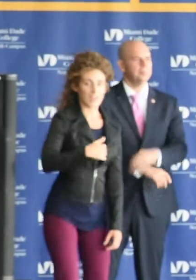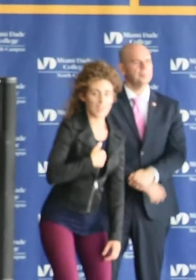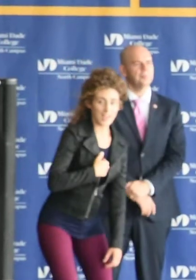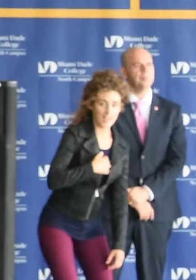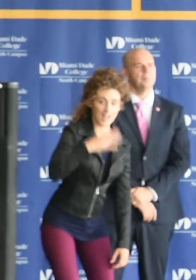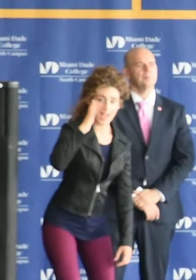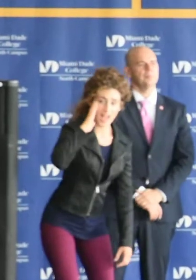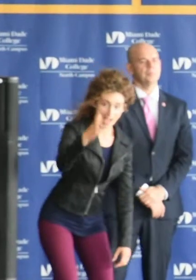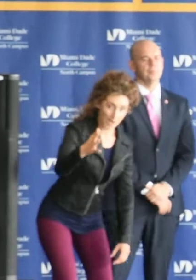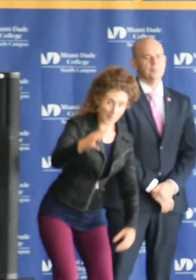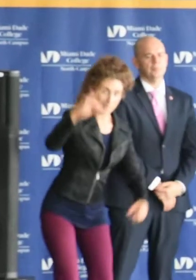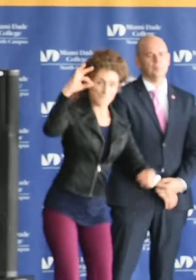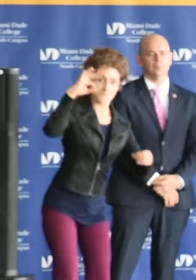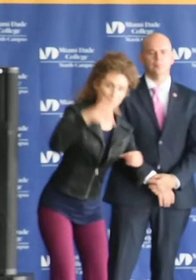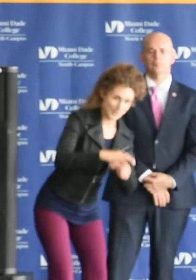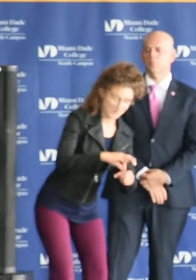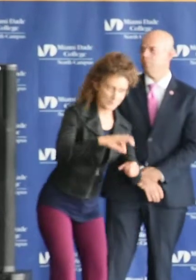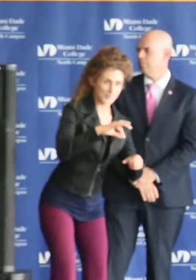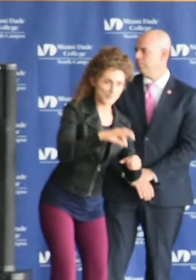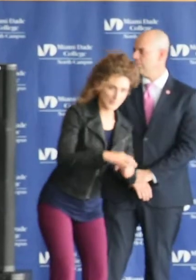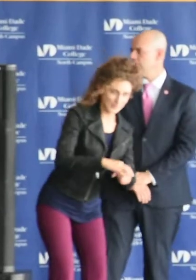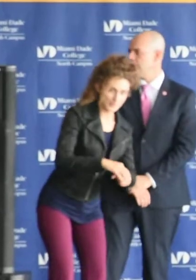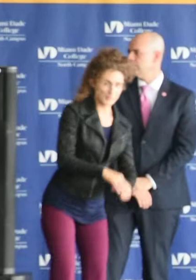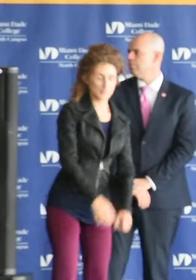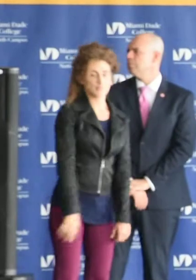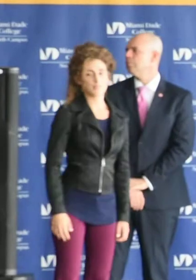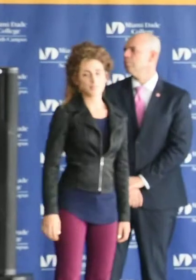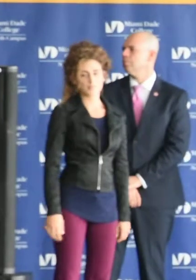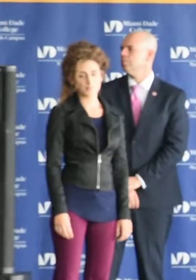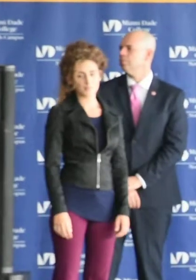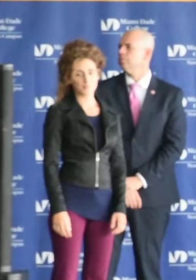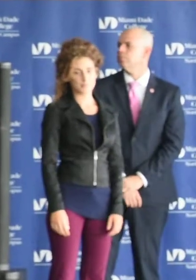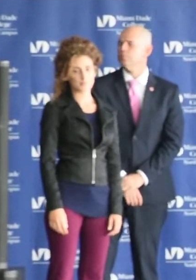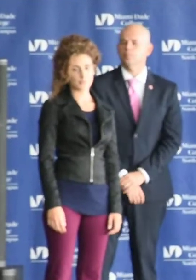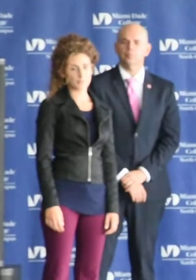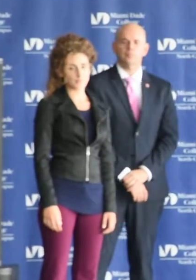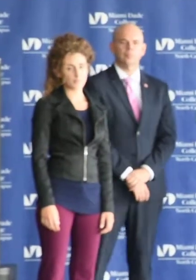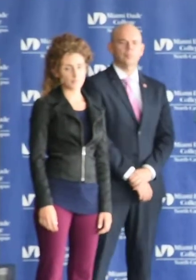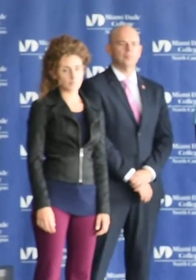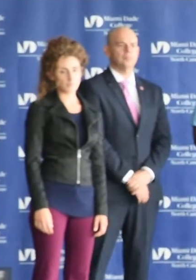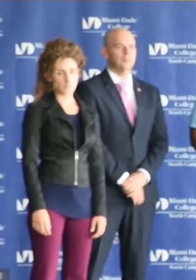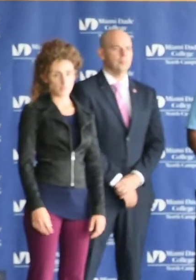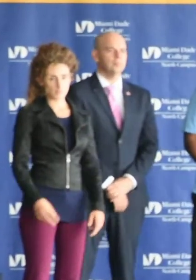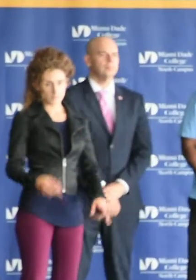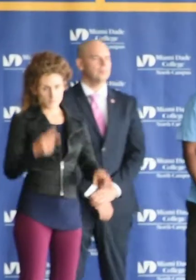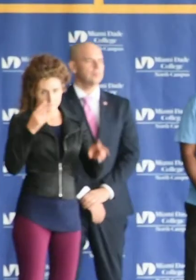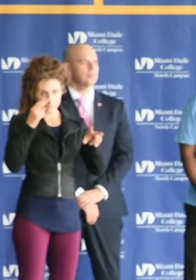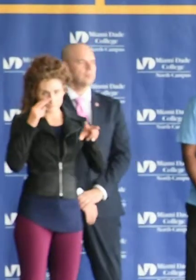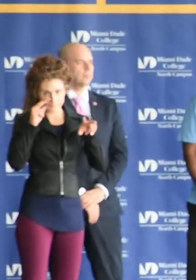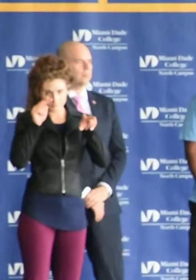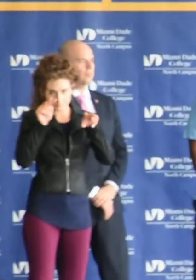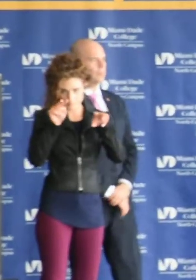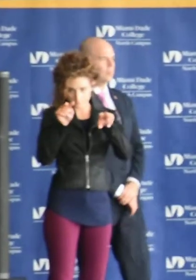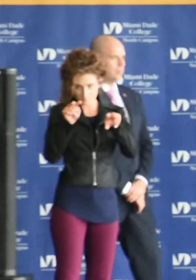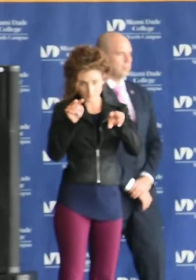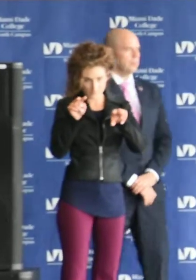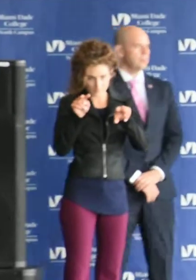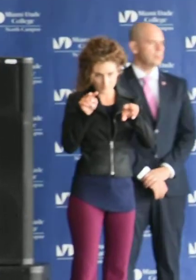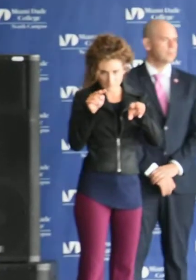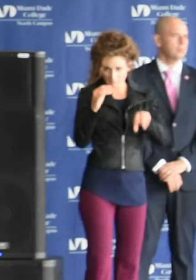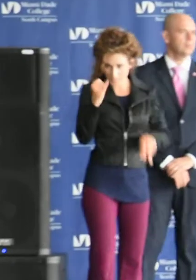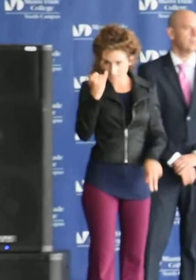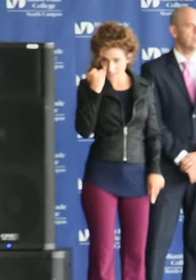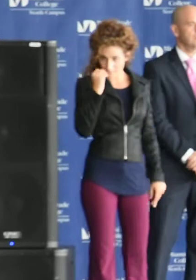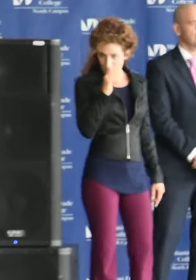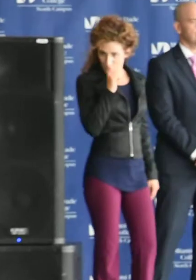I will vote. I will vote. I will vote. Now I'm watching you. If you